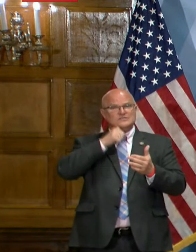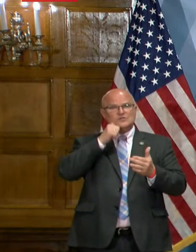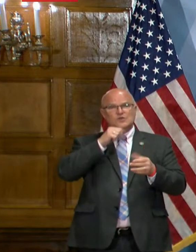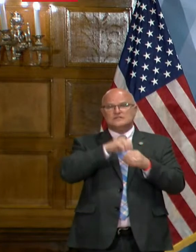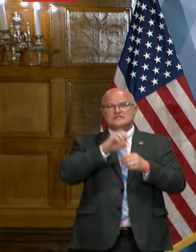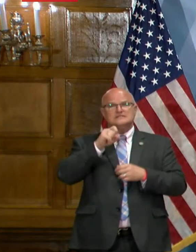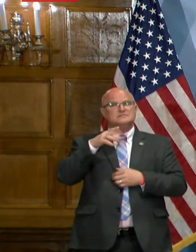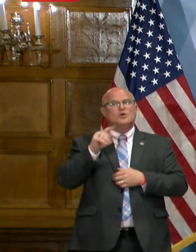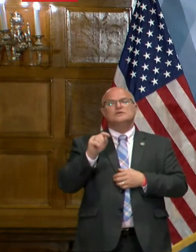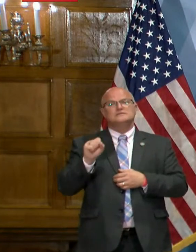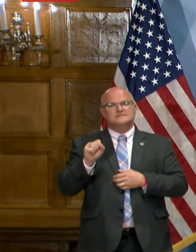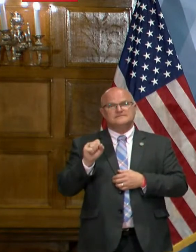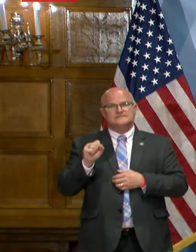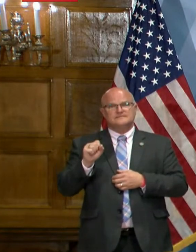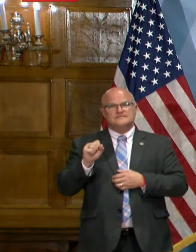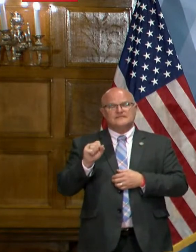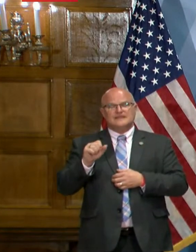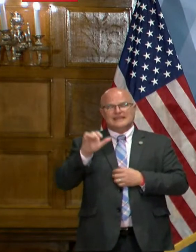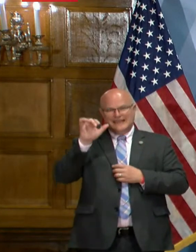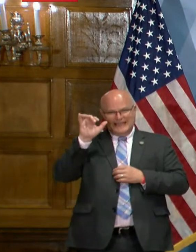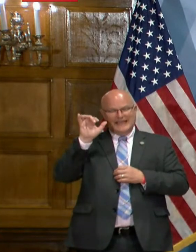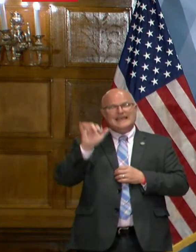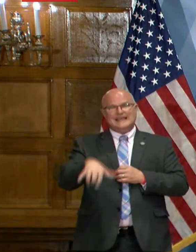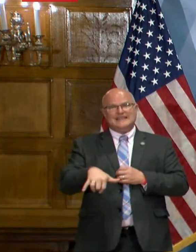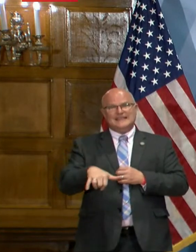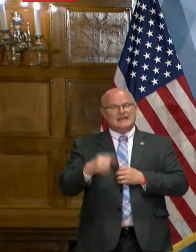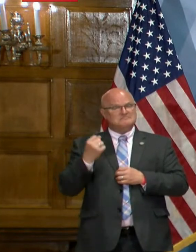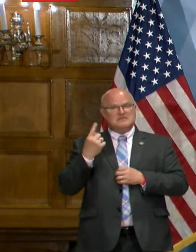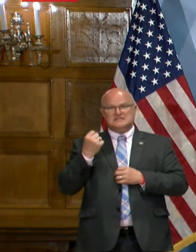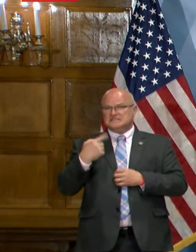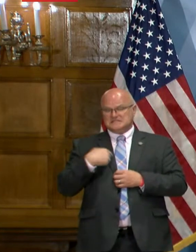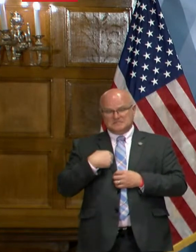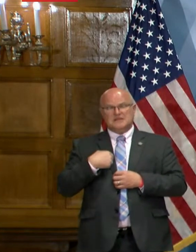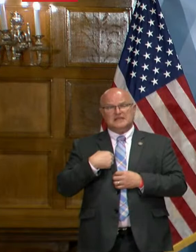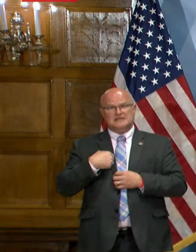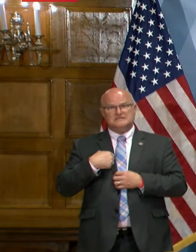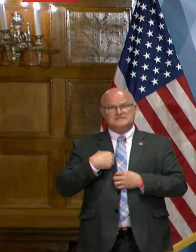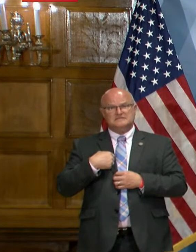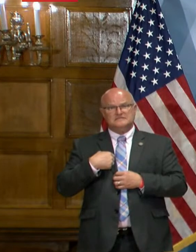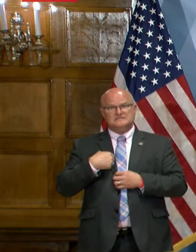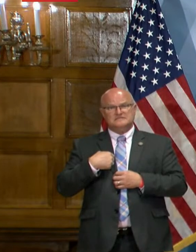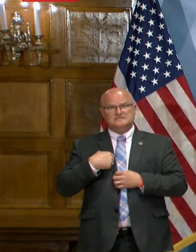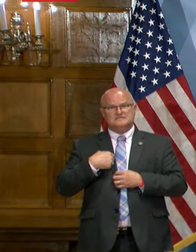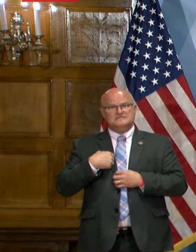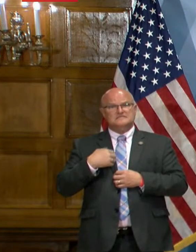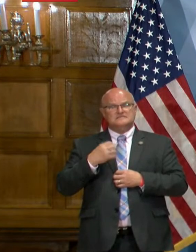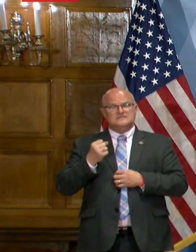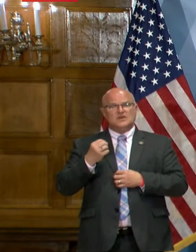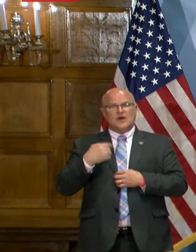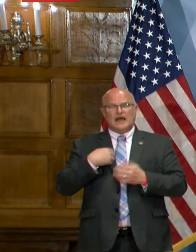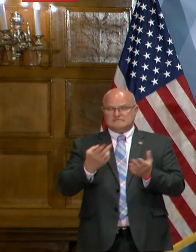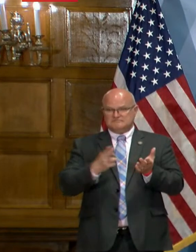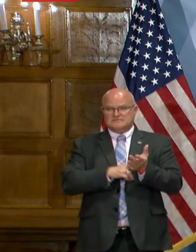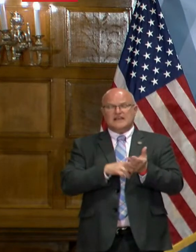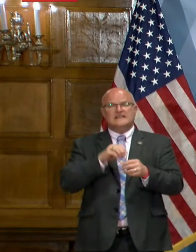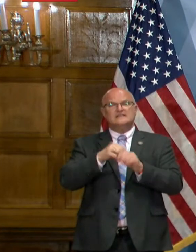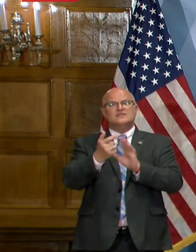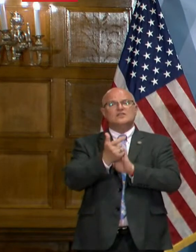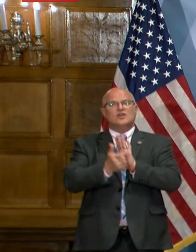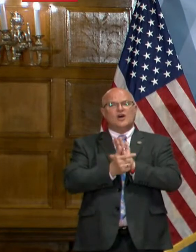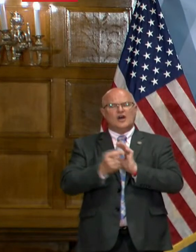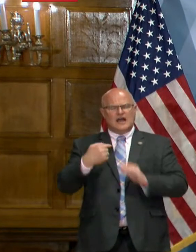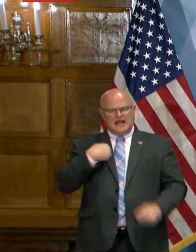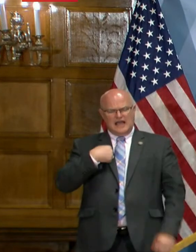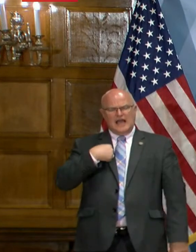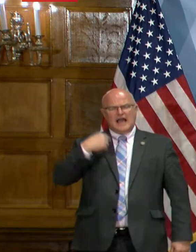in sports, and that made sense to me. And so I signed that into law. I